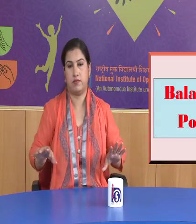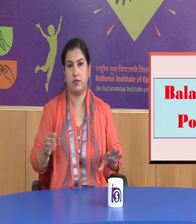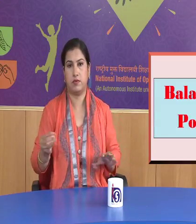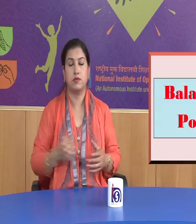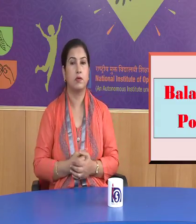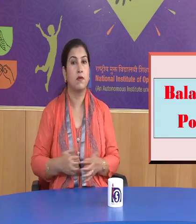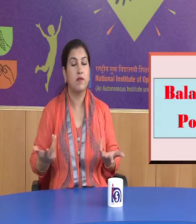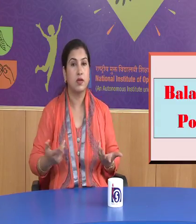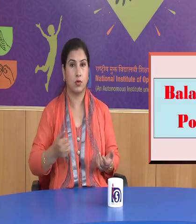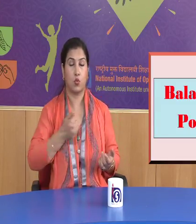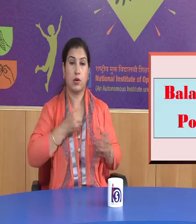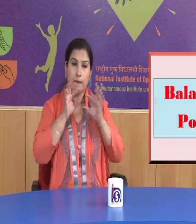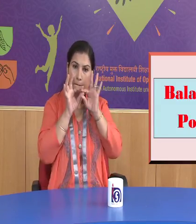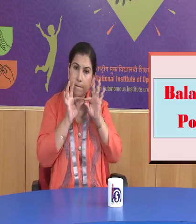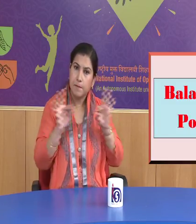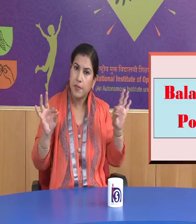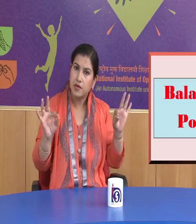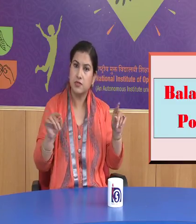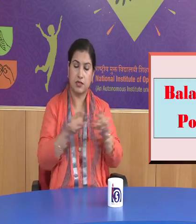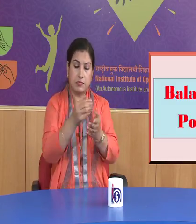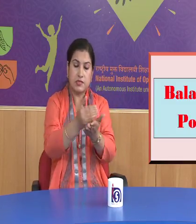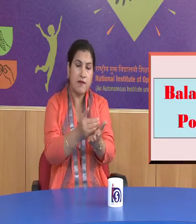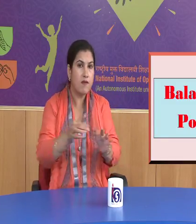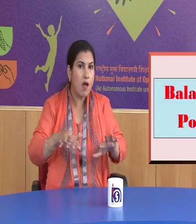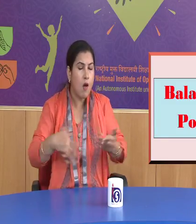for peace and security.